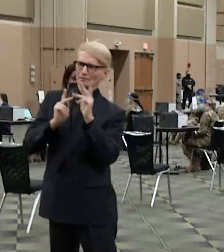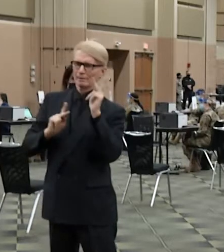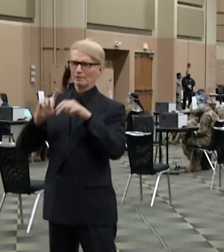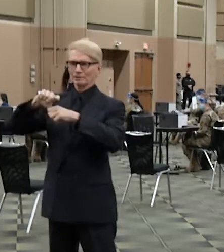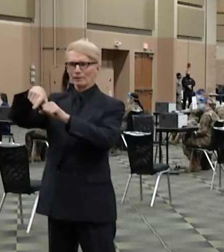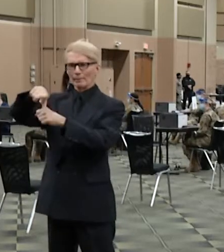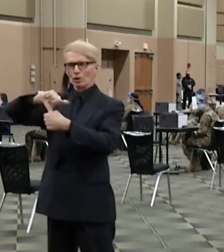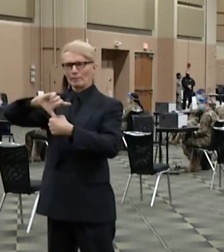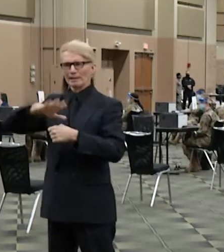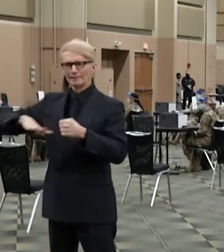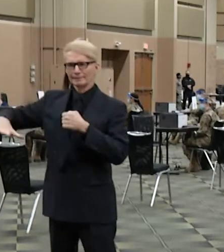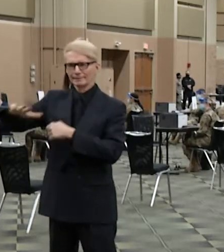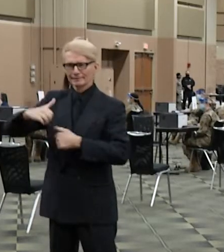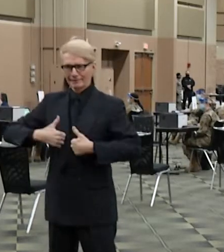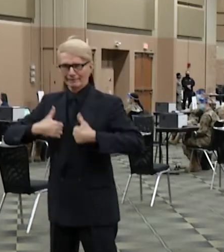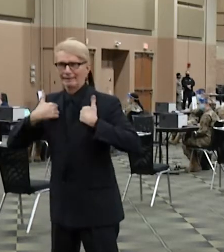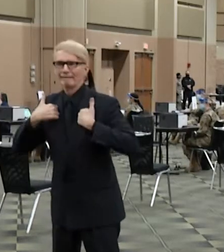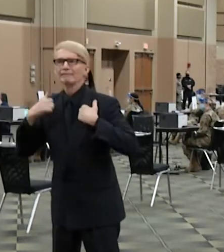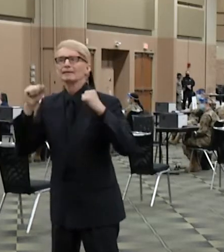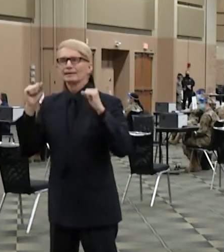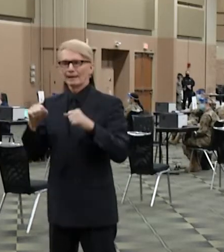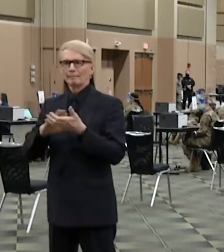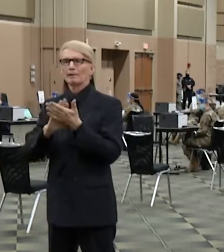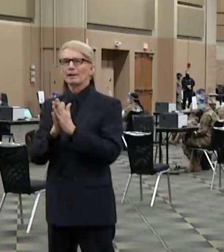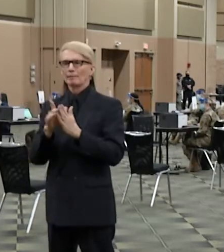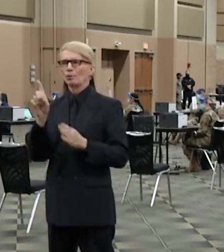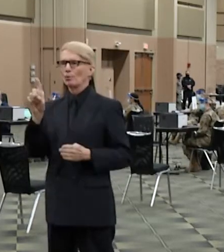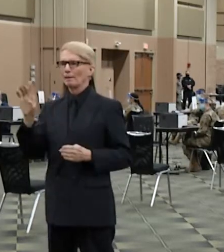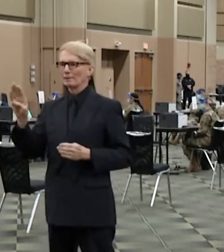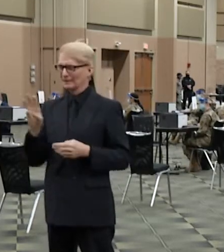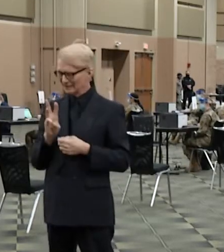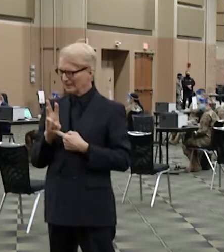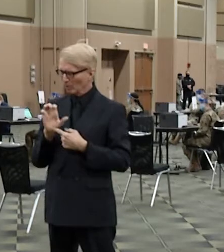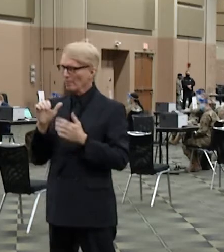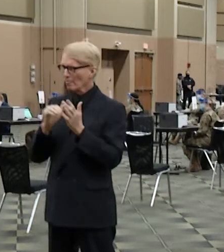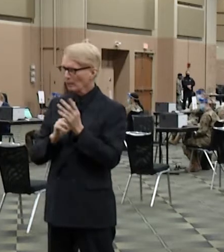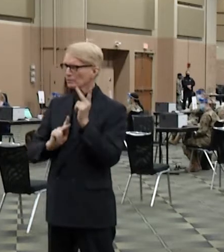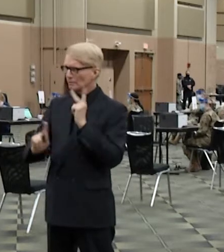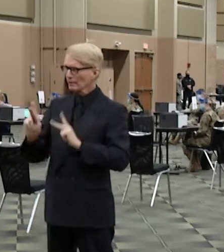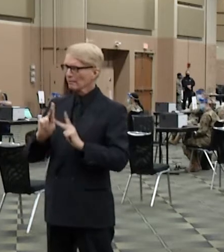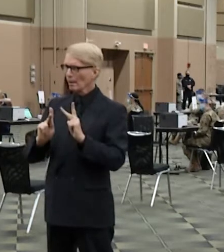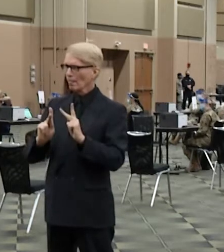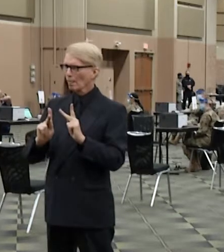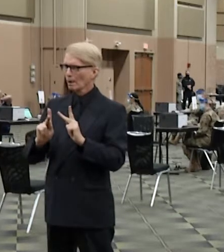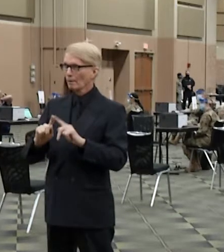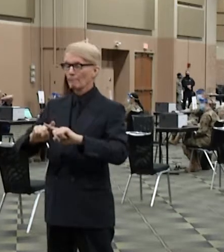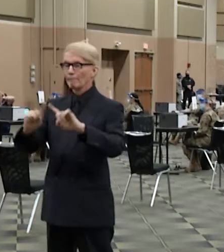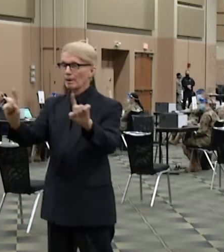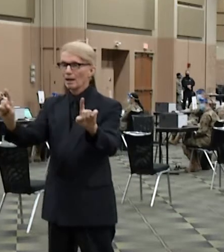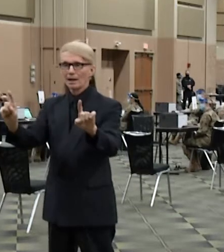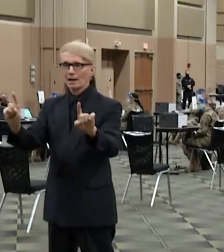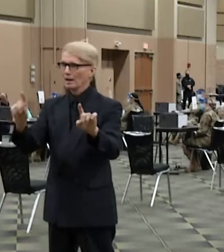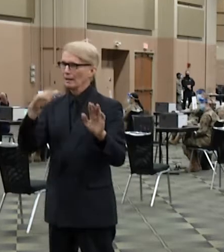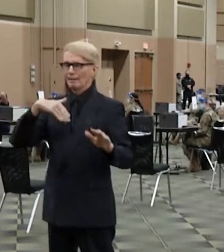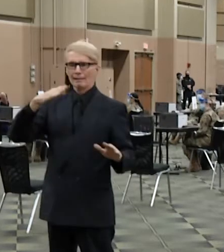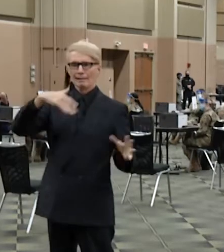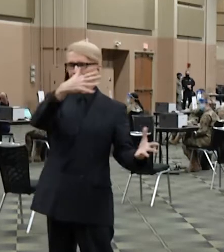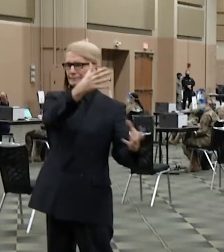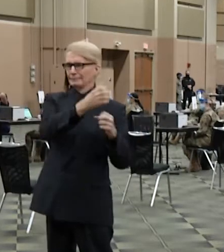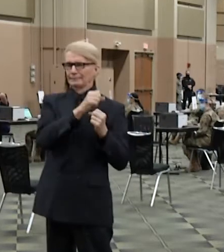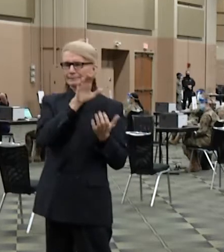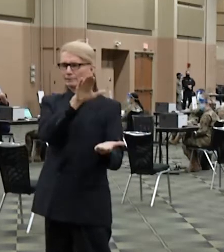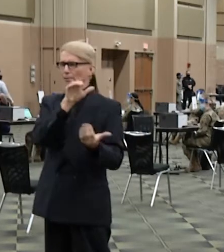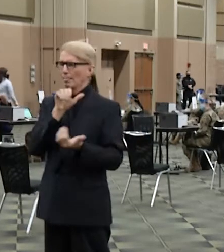are eligible for vaccination in Phase 1B, 600,000 people. However, we do not have adequate vaccine